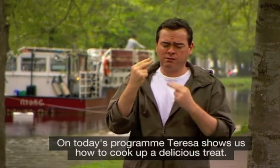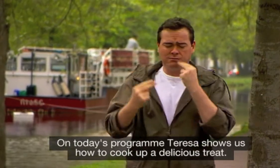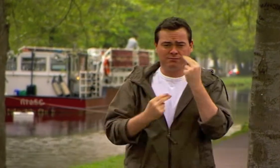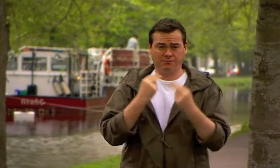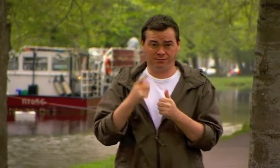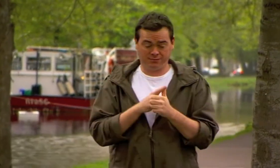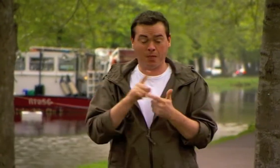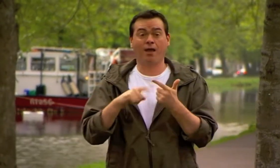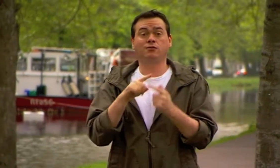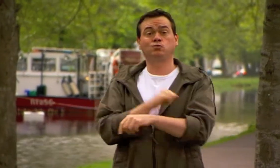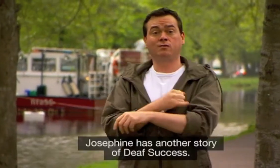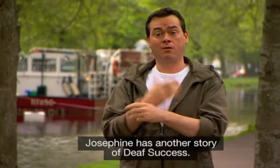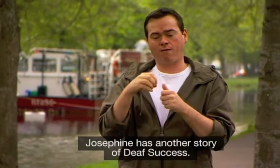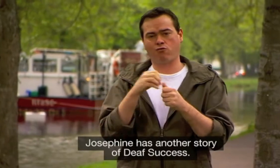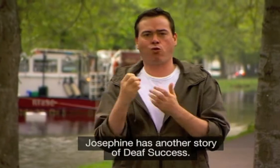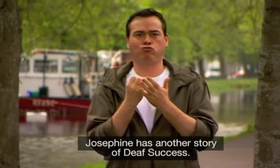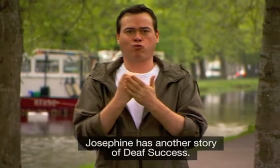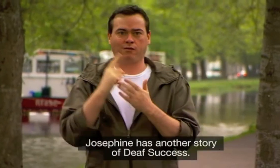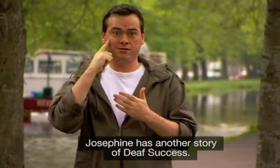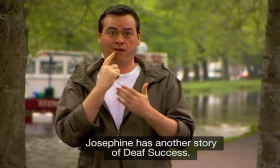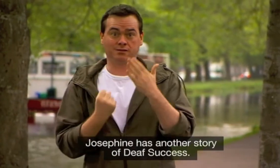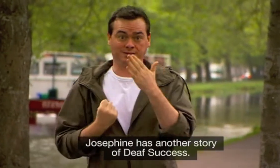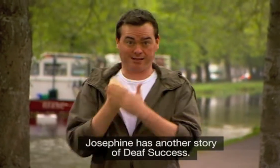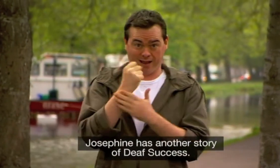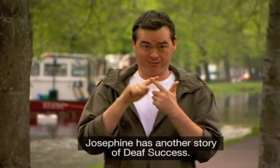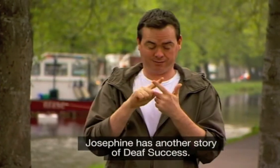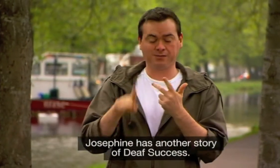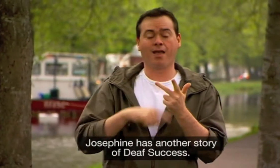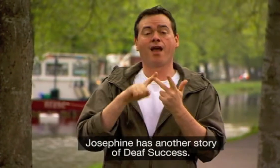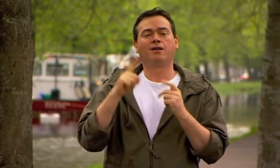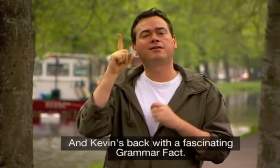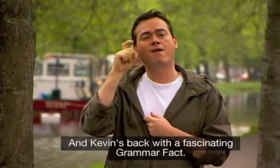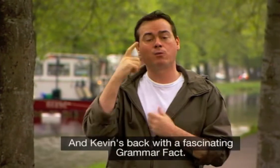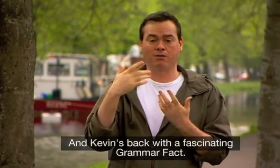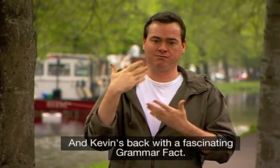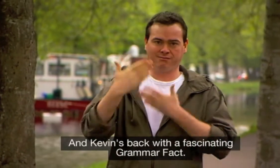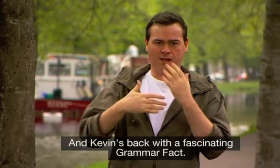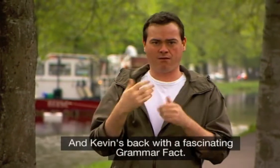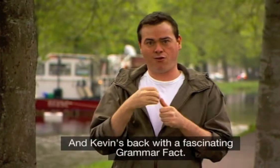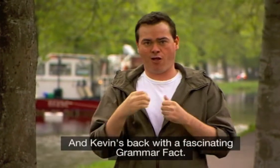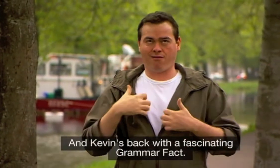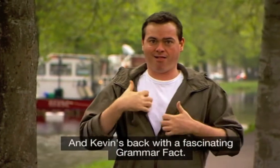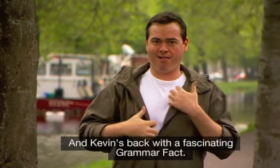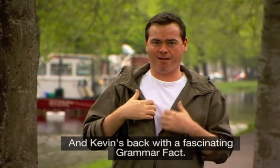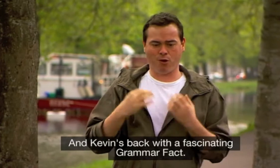treat. Josephine has another story of deaf success. And Kevin's back with a fascinating grammar